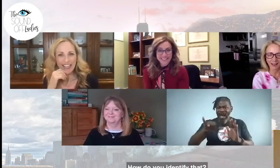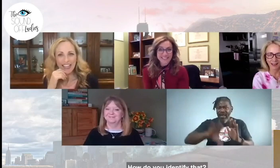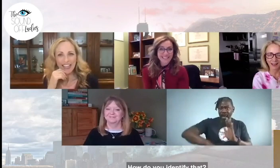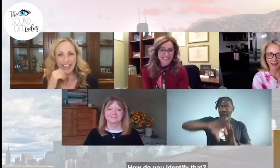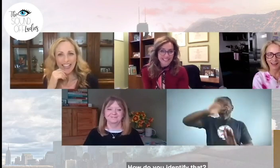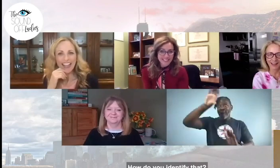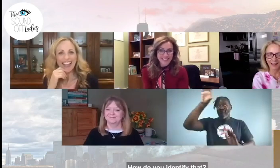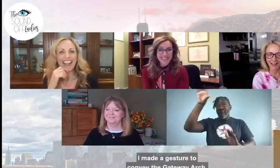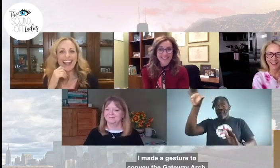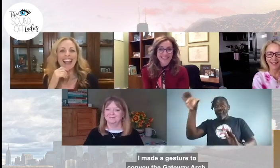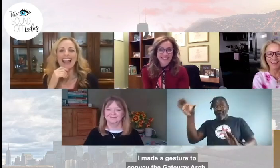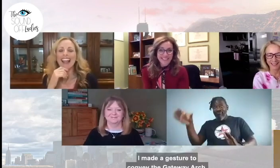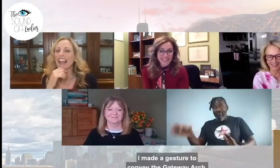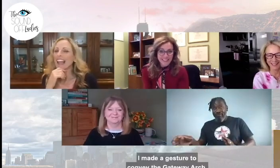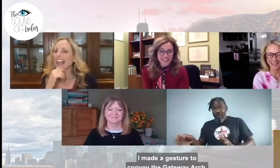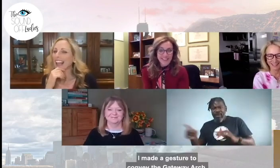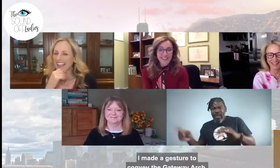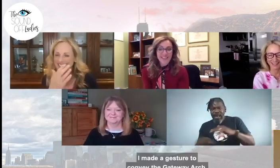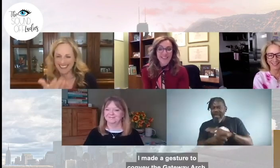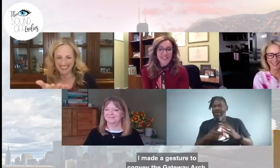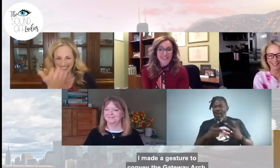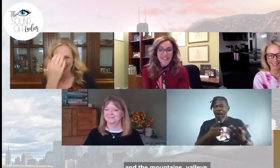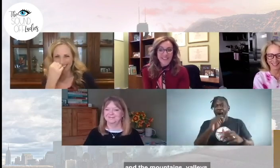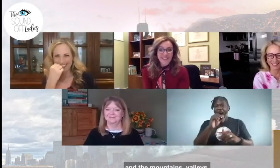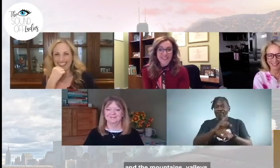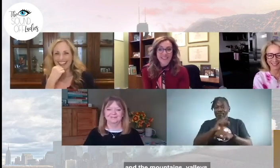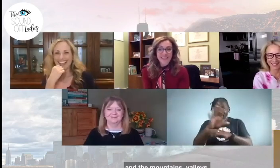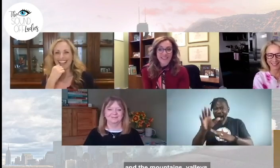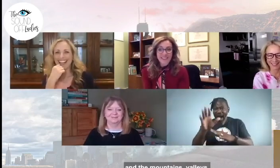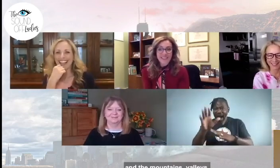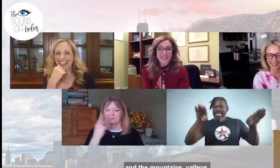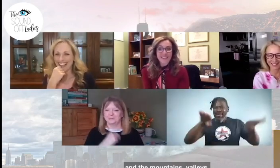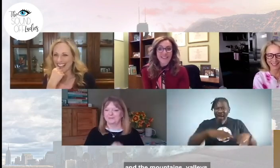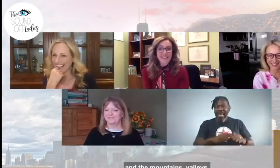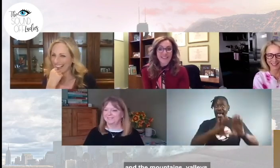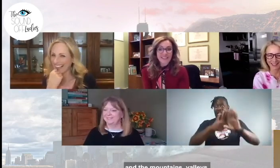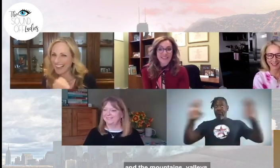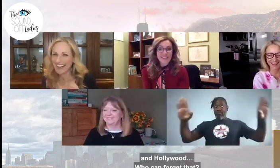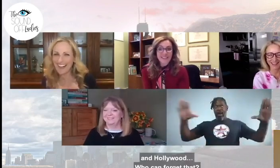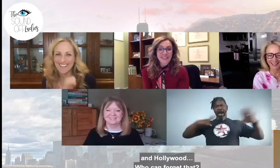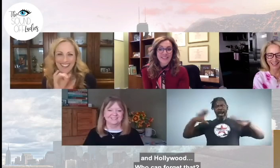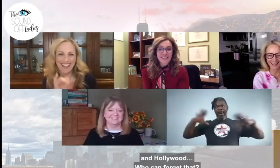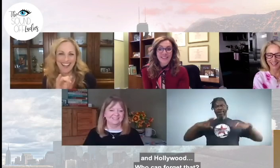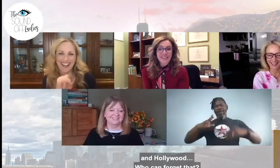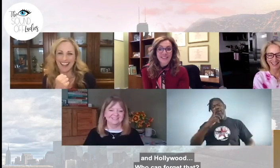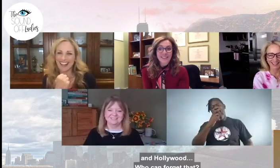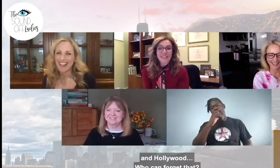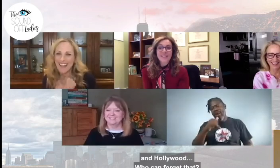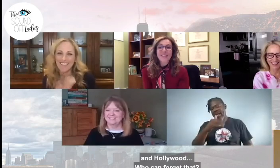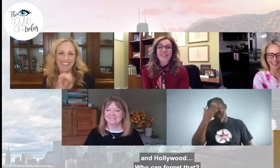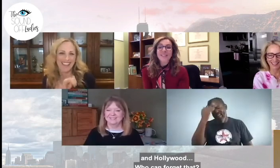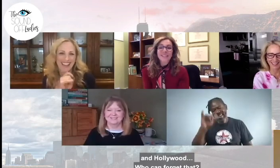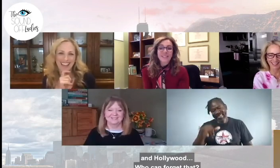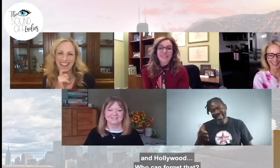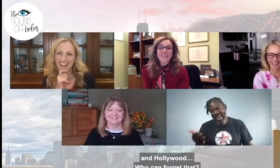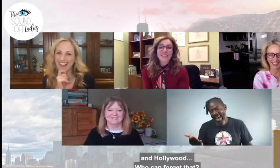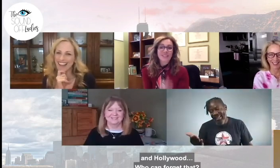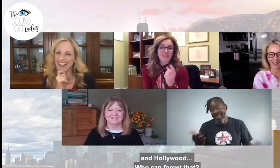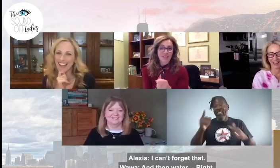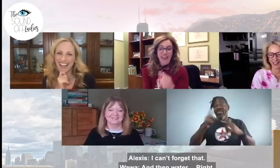and then St. Louis. And how do you identify that? I made a gesture to convey the gateway and the mountains and the valleys and Hollywood. Who can